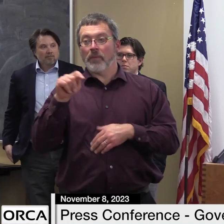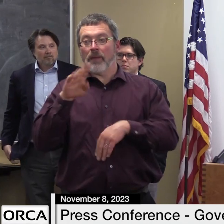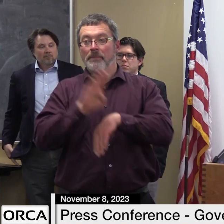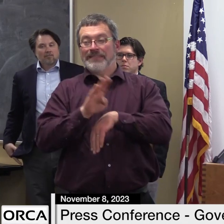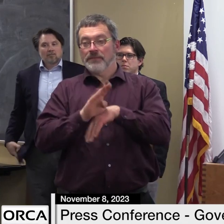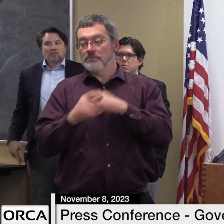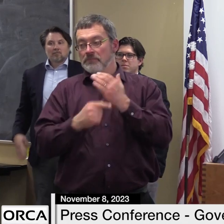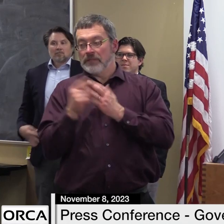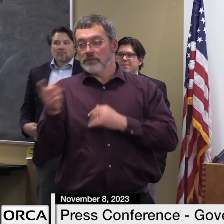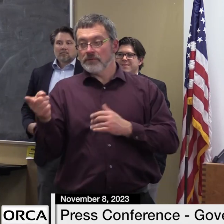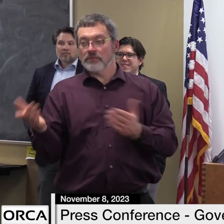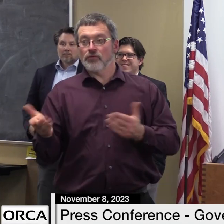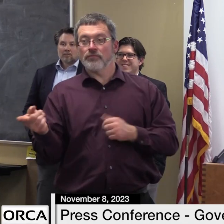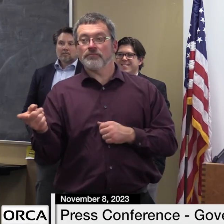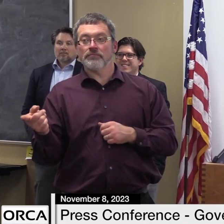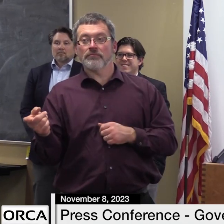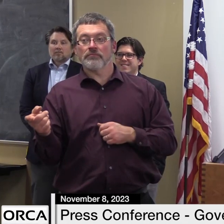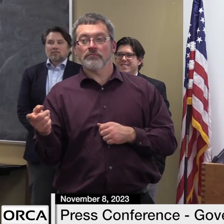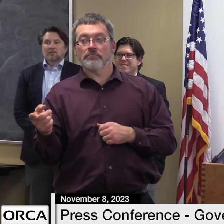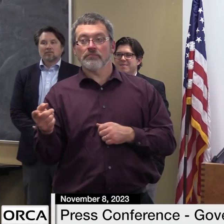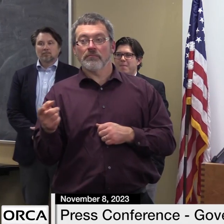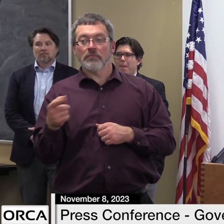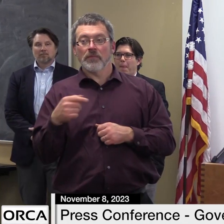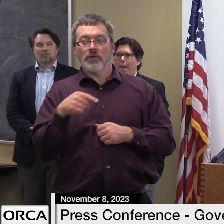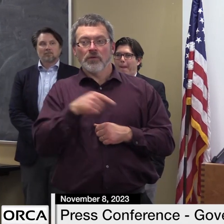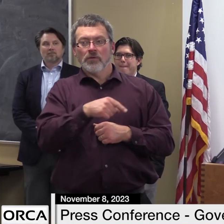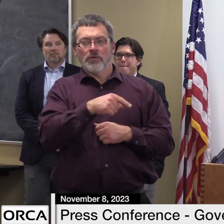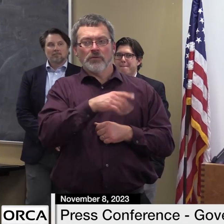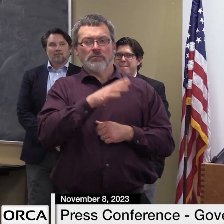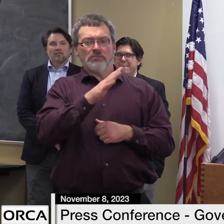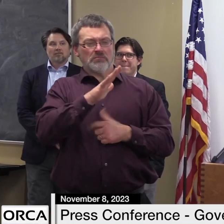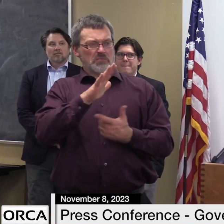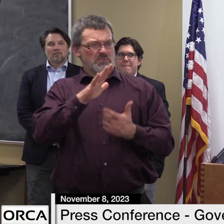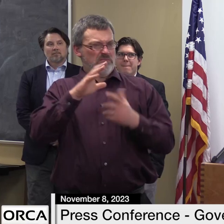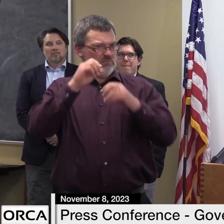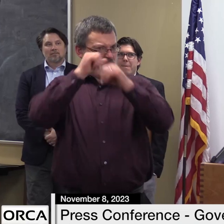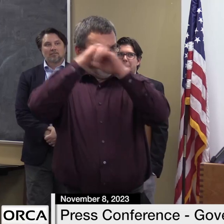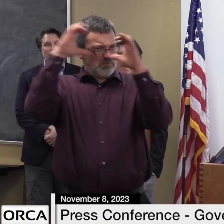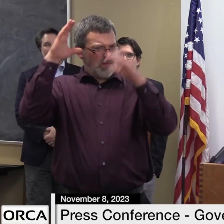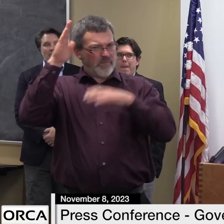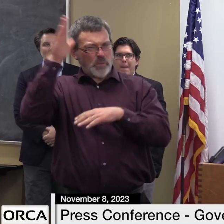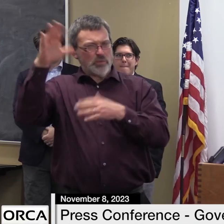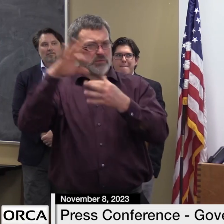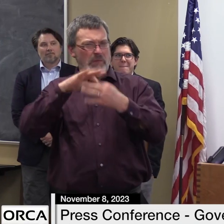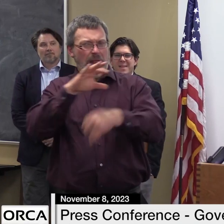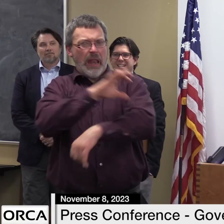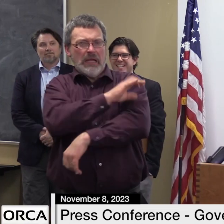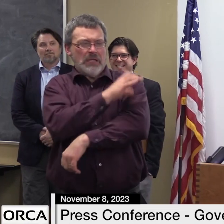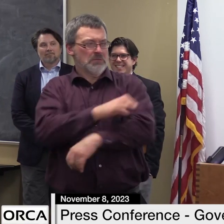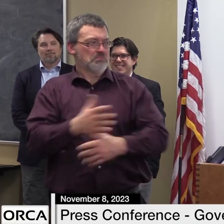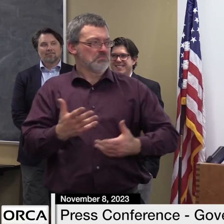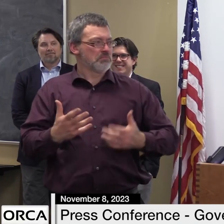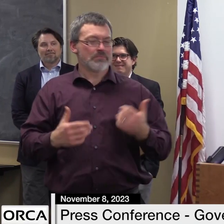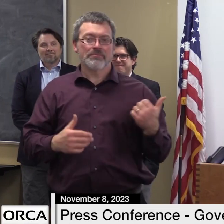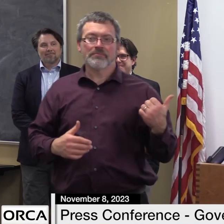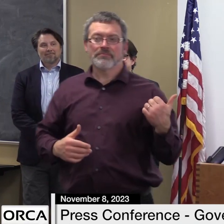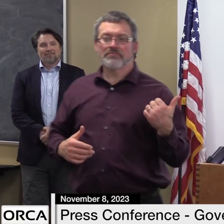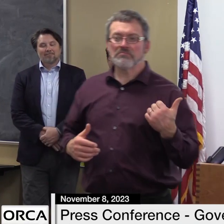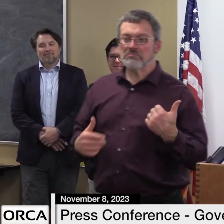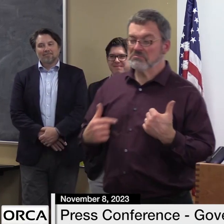Political future. You giving that some thought? Not a lot of thought, no.